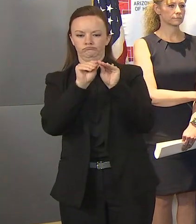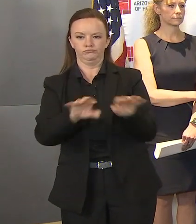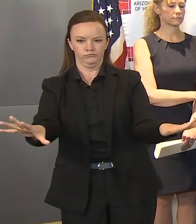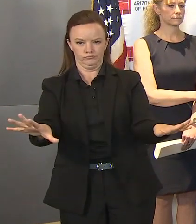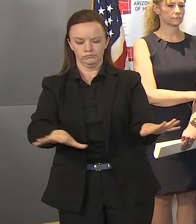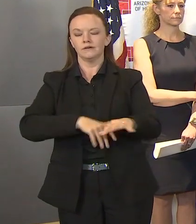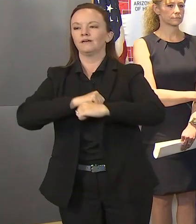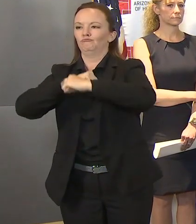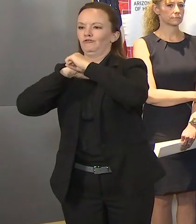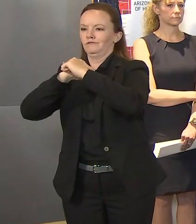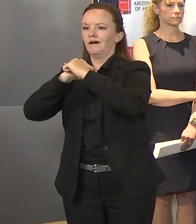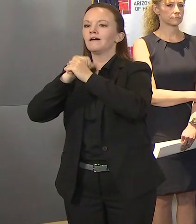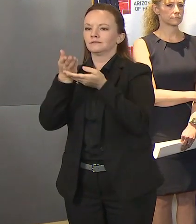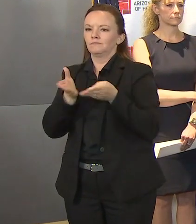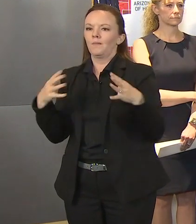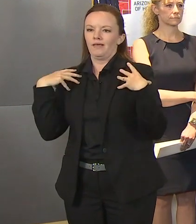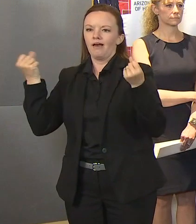health.